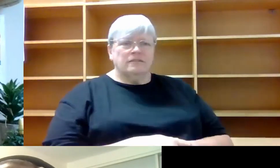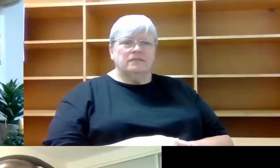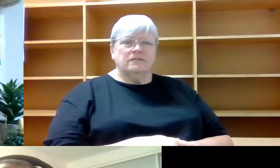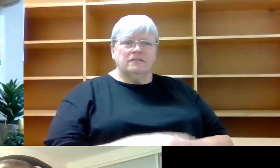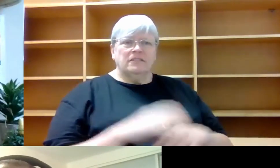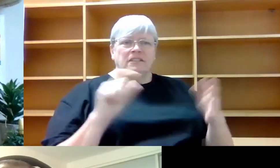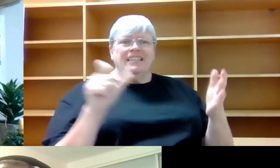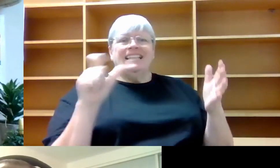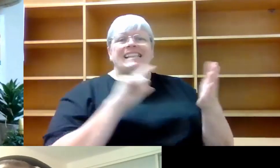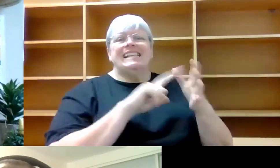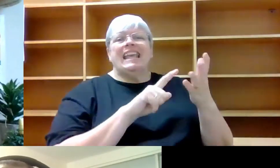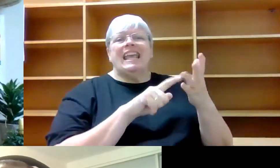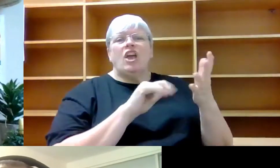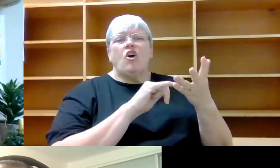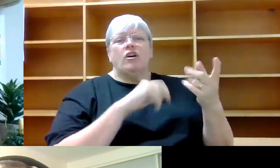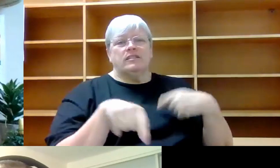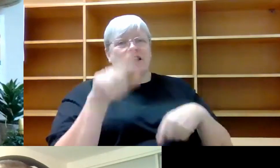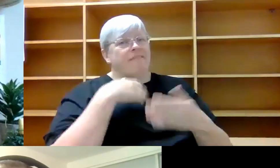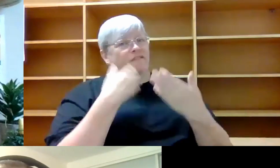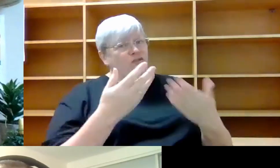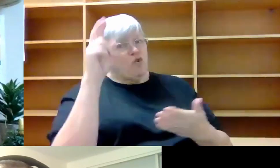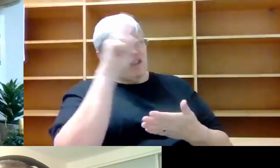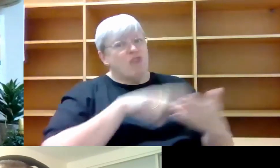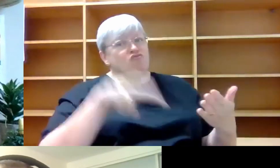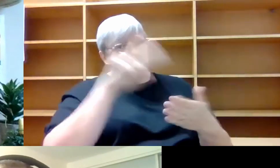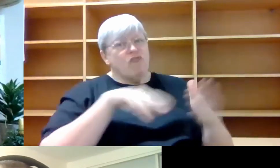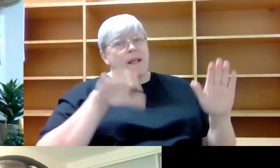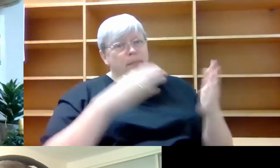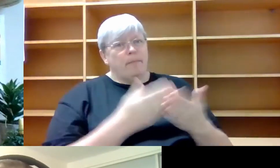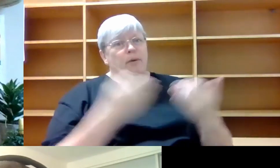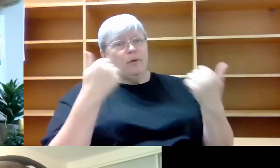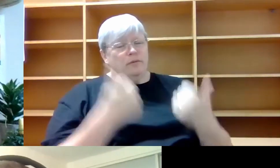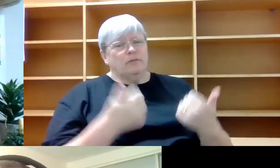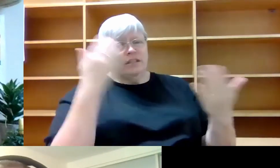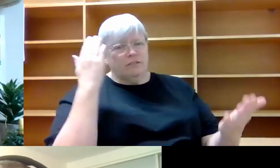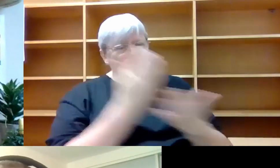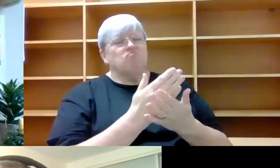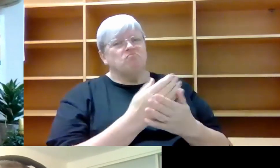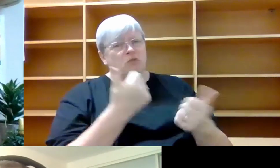haven't read Kane Warriors yet, that's a very good kind of wetting with a whistle. Sort of,